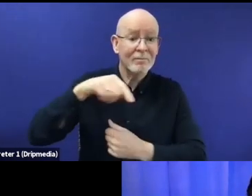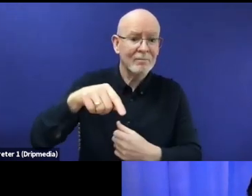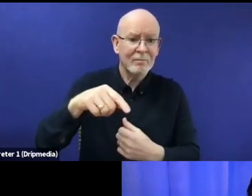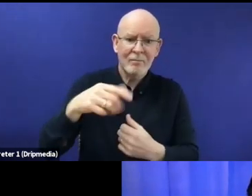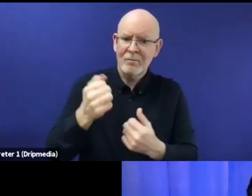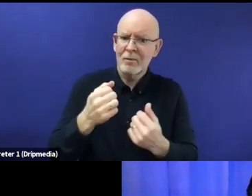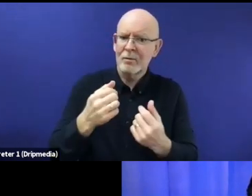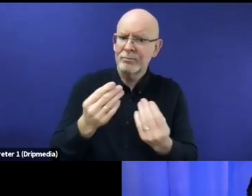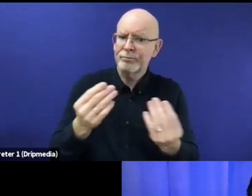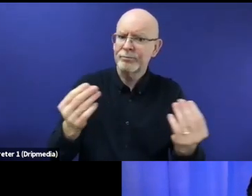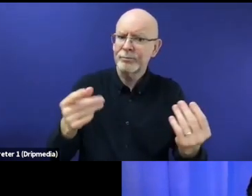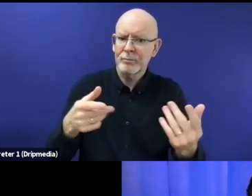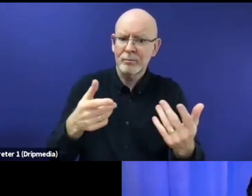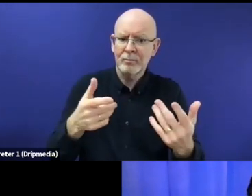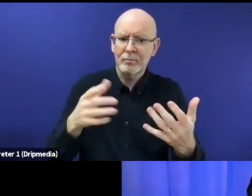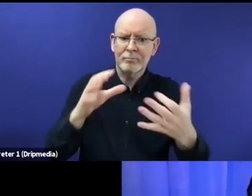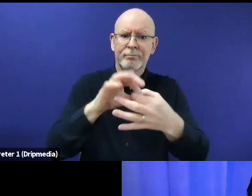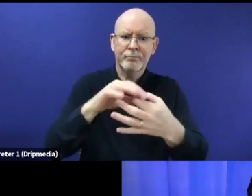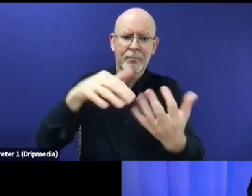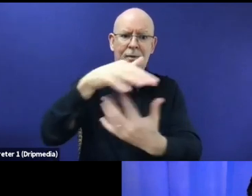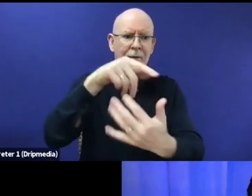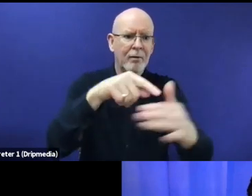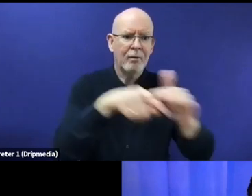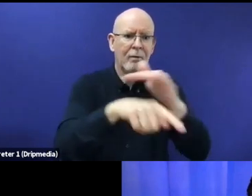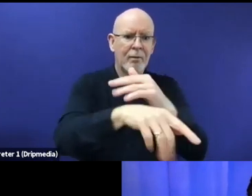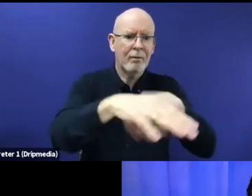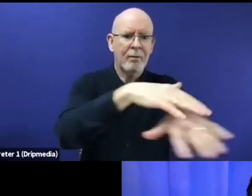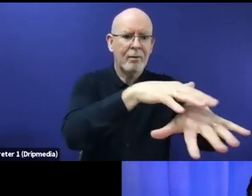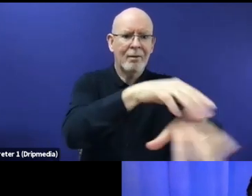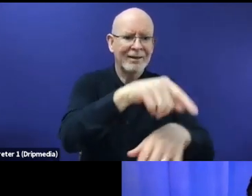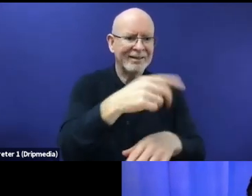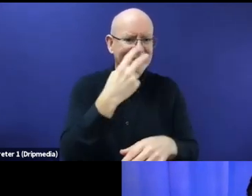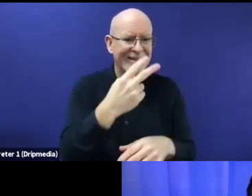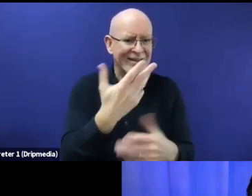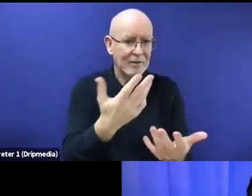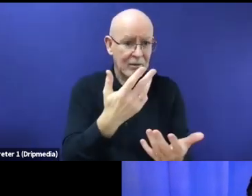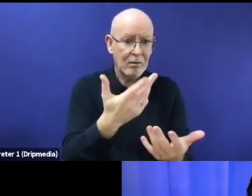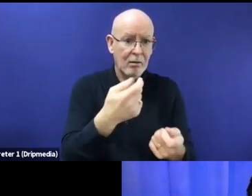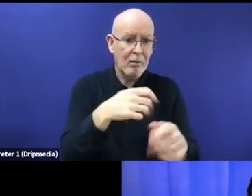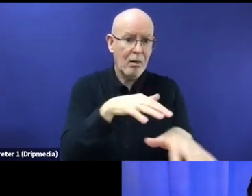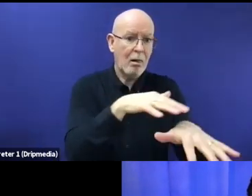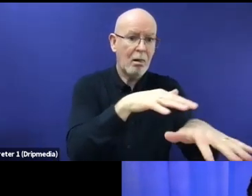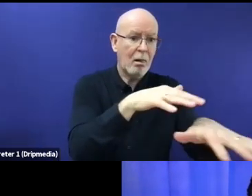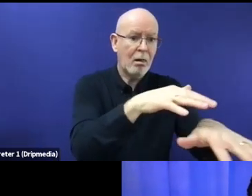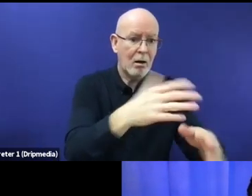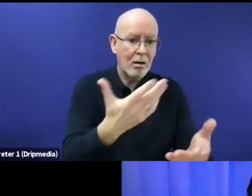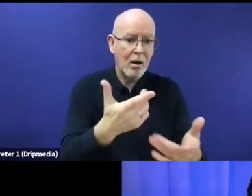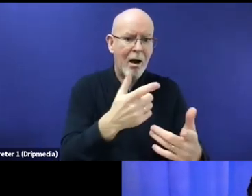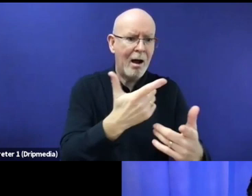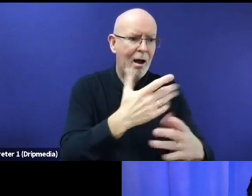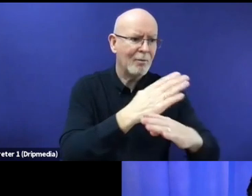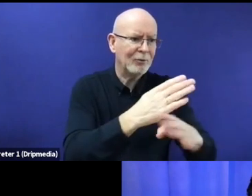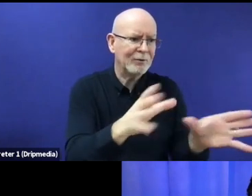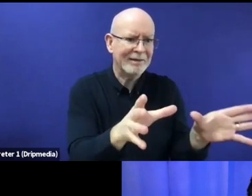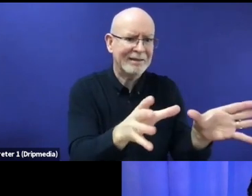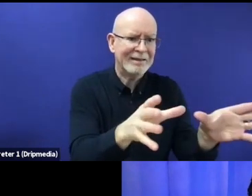in the guiding principles on internal displacement. They do focus their obligations on states, and rightfully so, but they also explicitly state